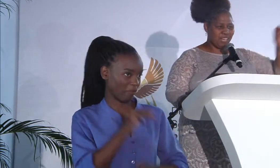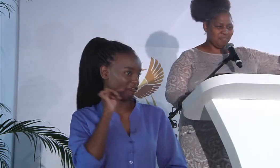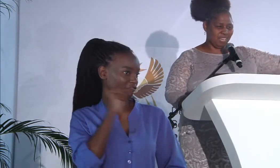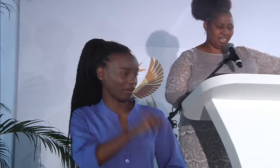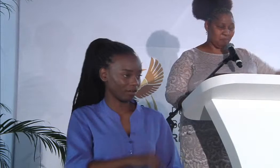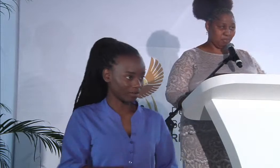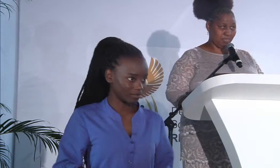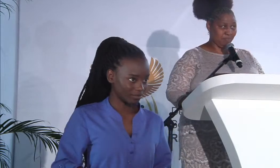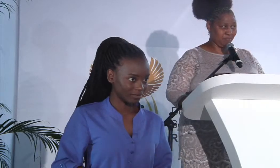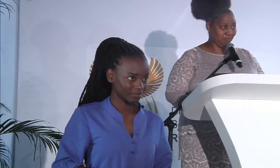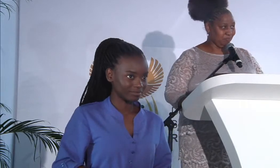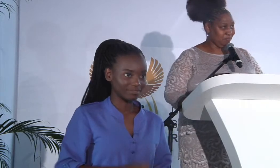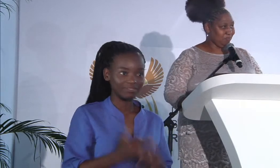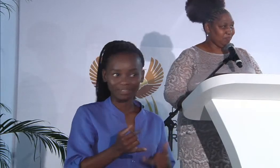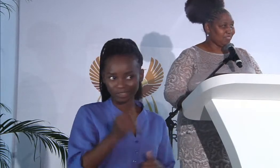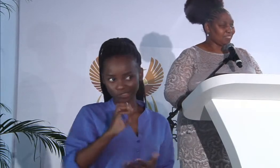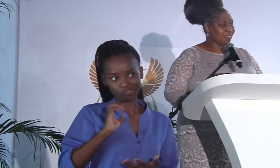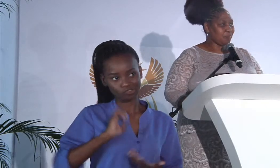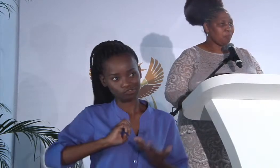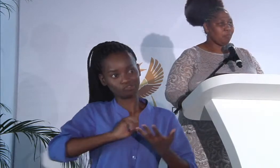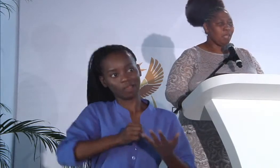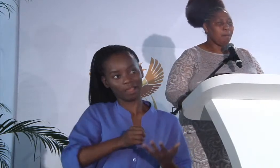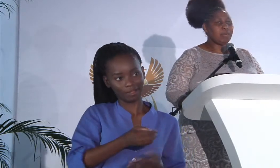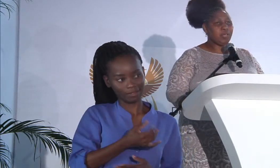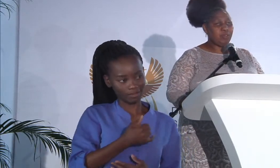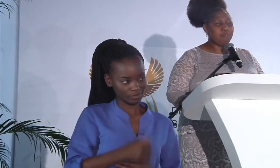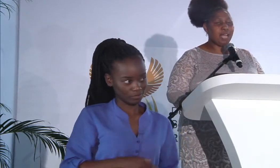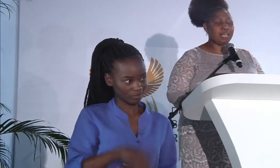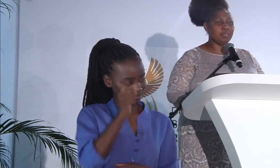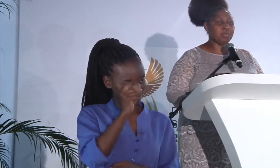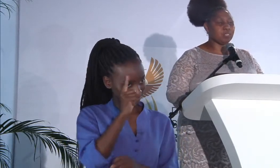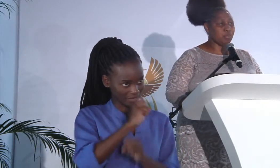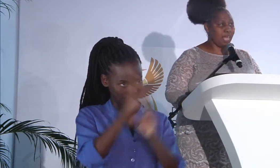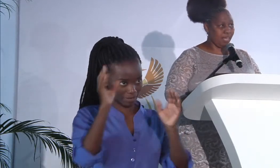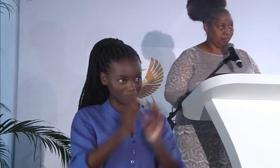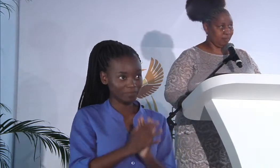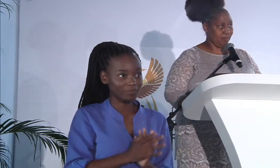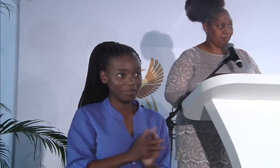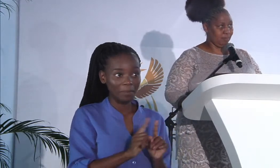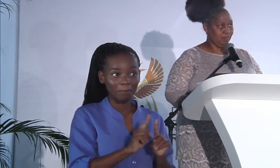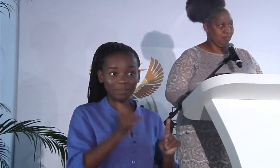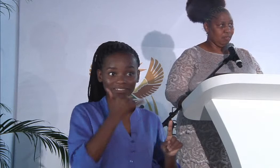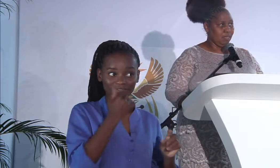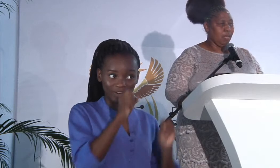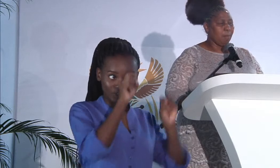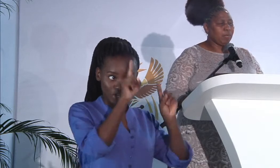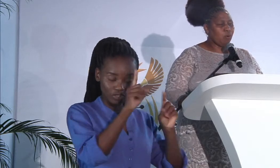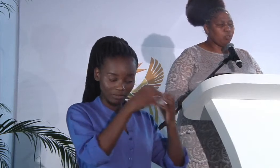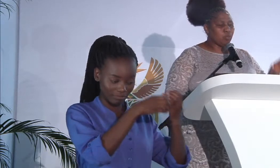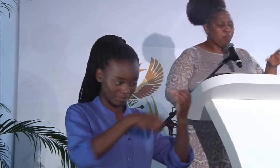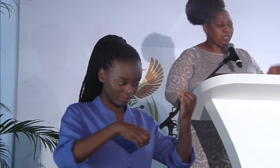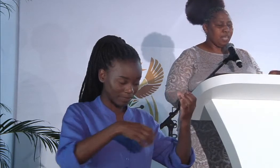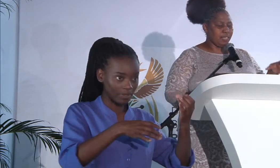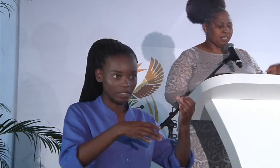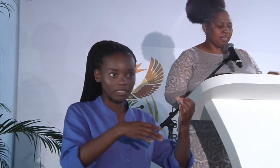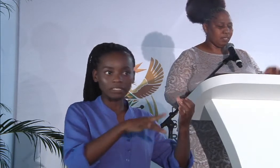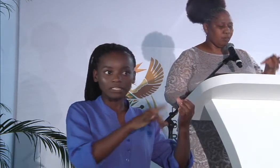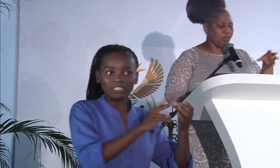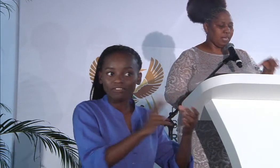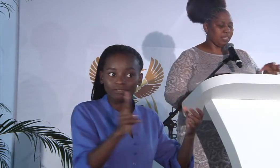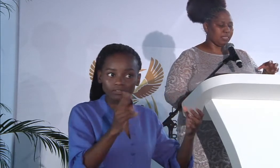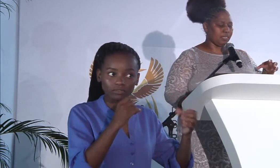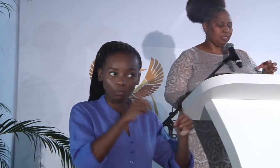fill in the gaps. But when you have academics who care, but who also put their research